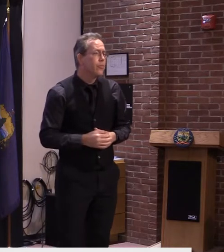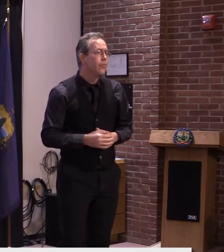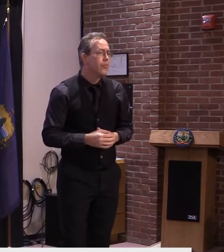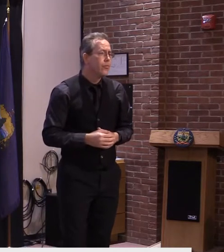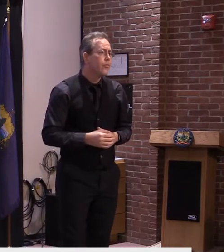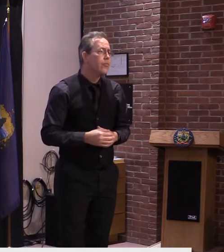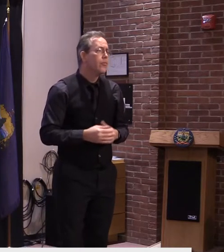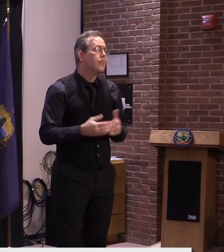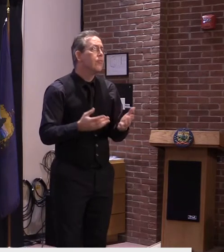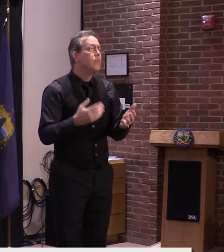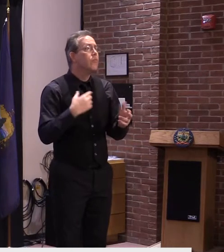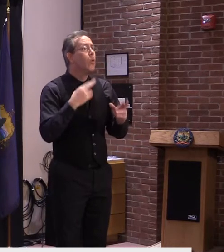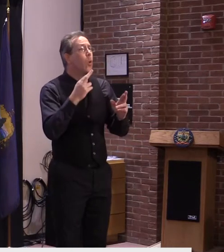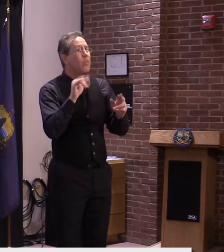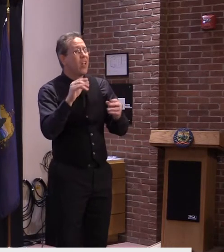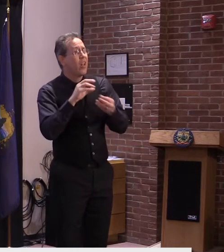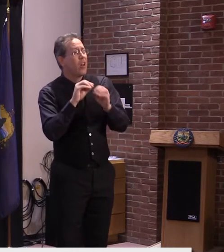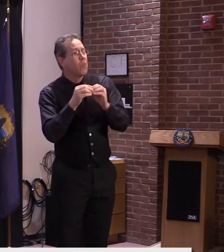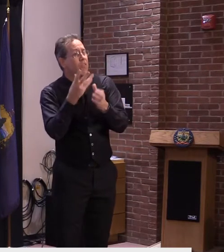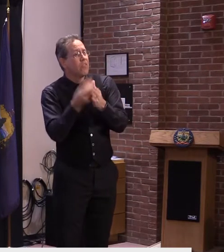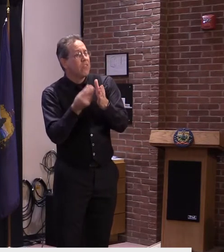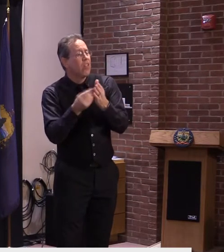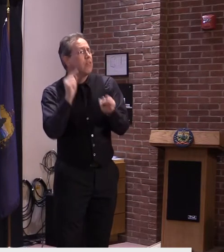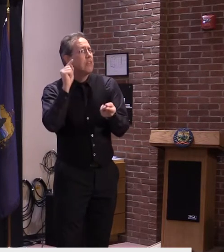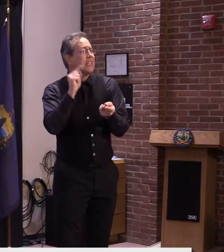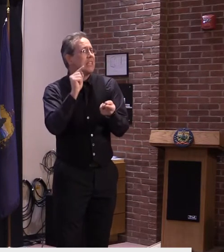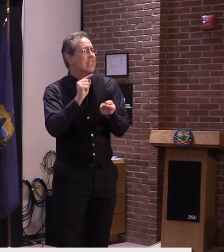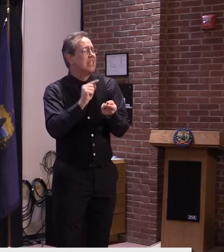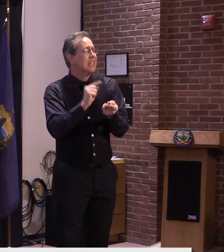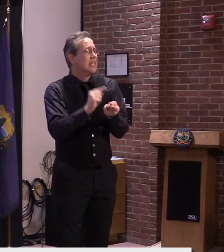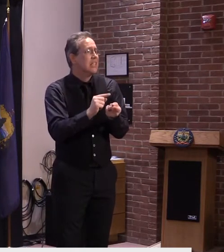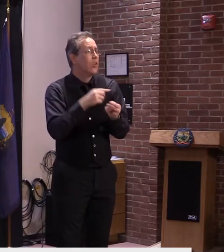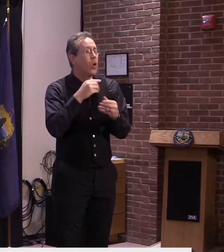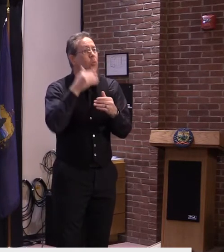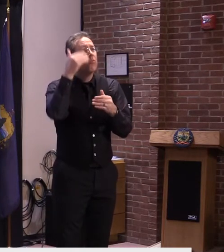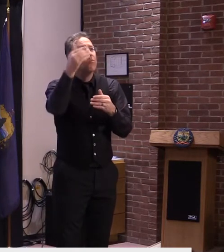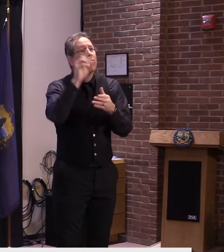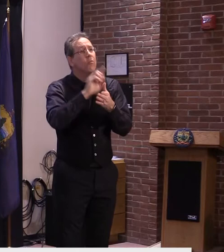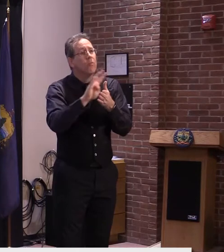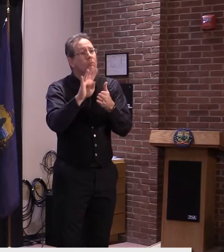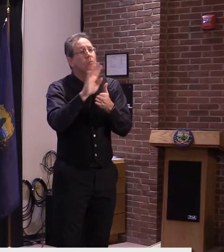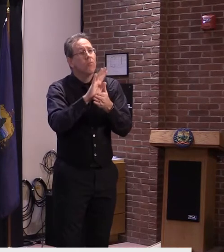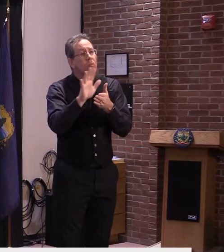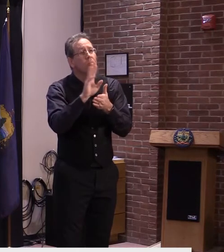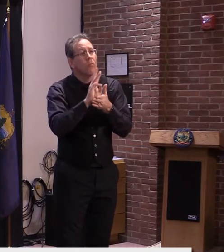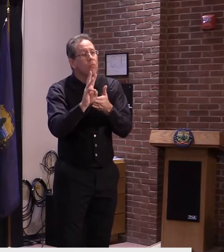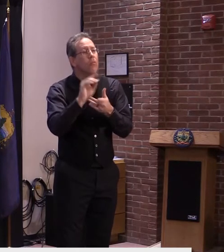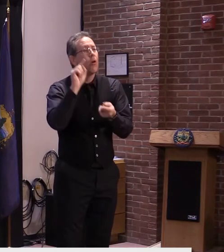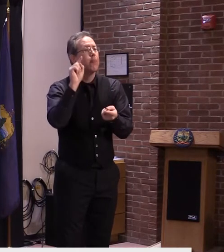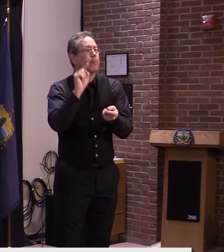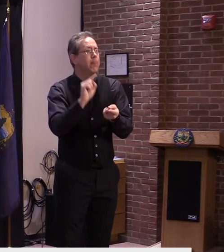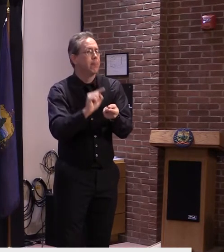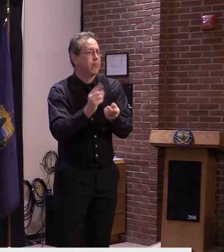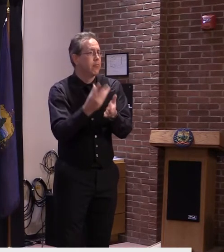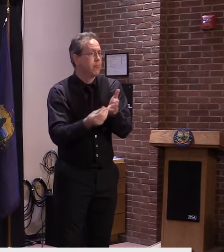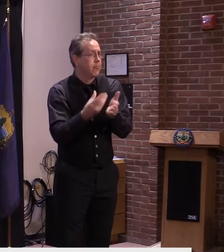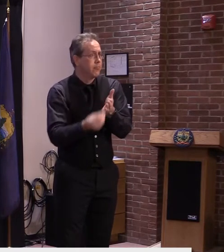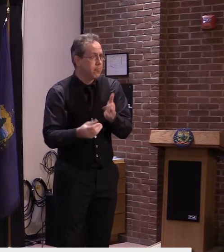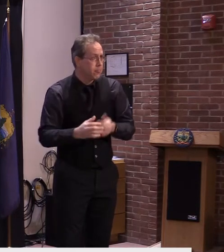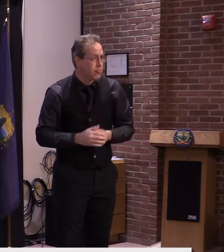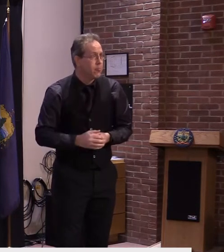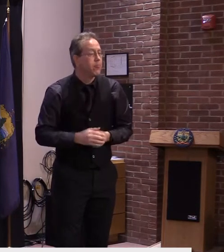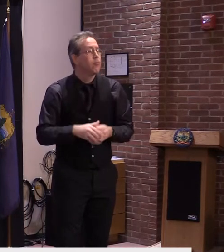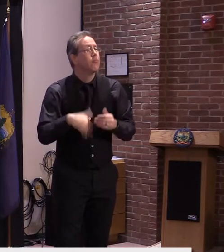lower level, hopefully, over the next 4 to 6 weeks. Looking specifically at boosters, we wanted to highlight some